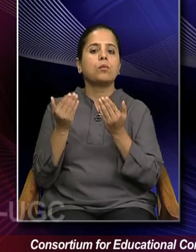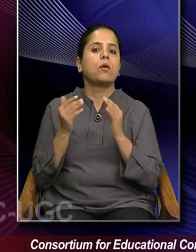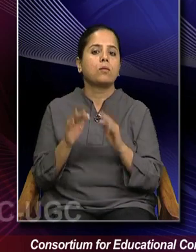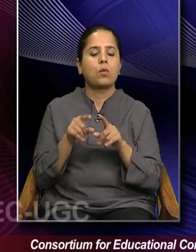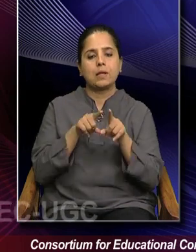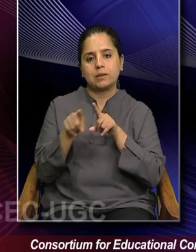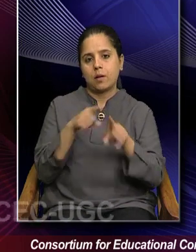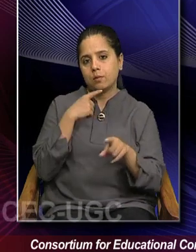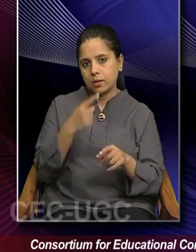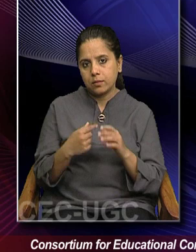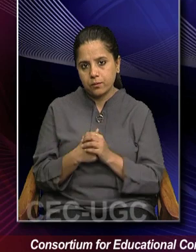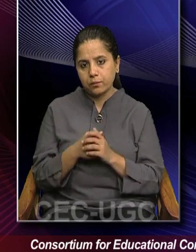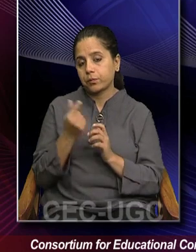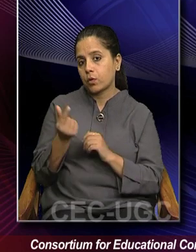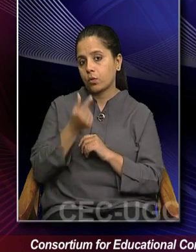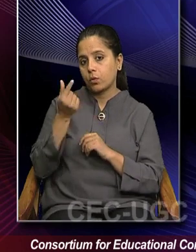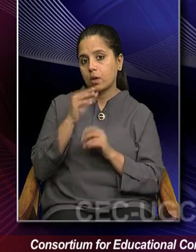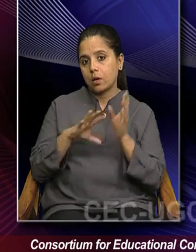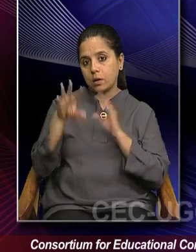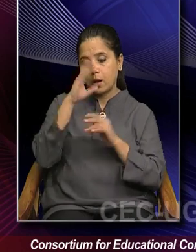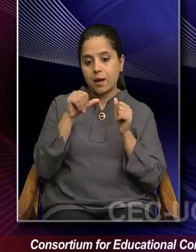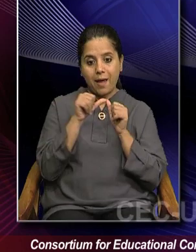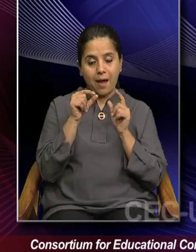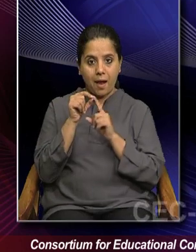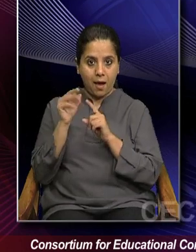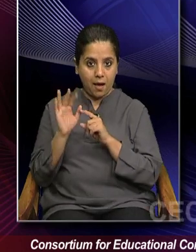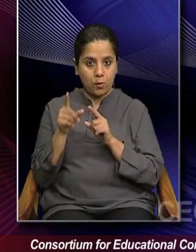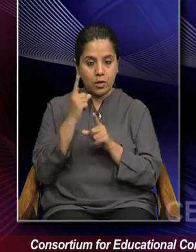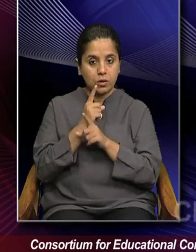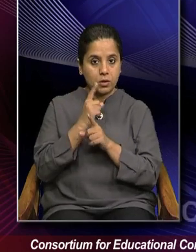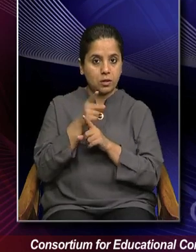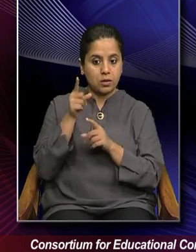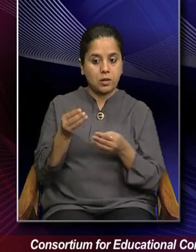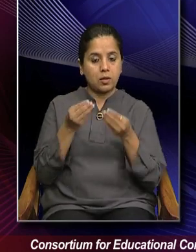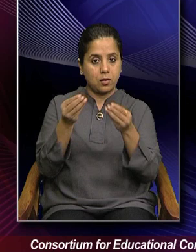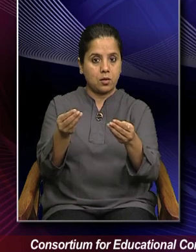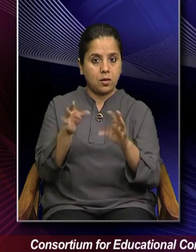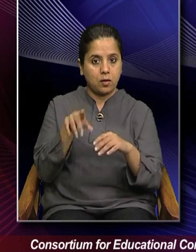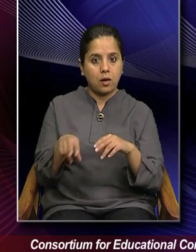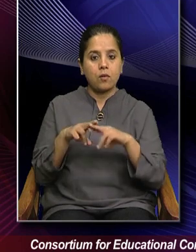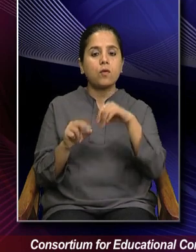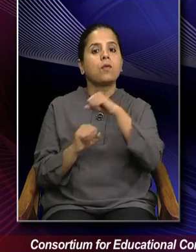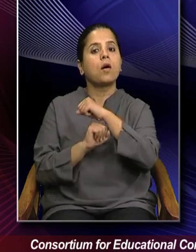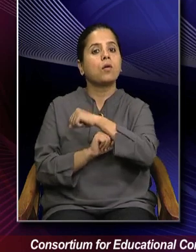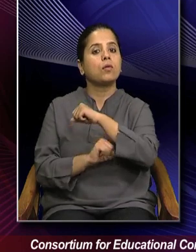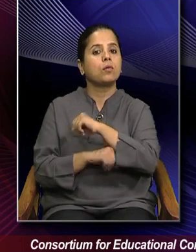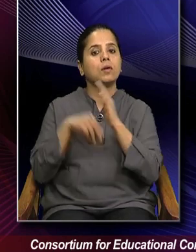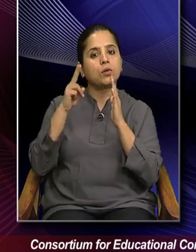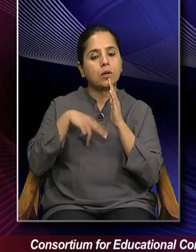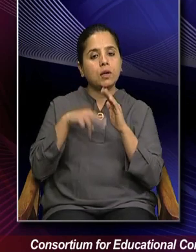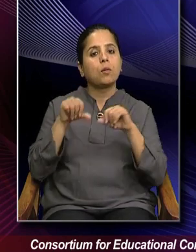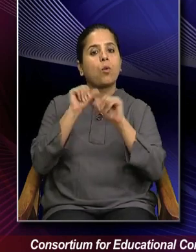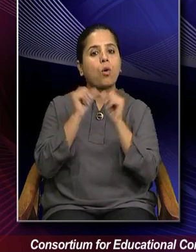For example, using a learning app, a teacher assigns foundational reading